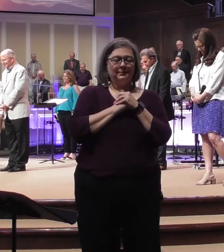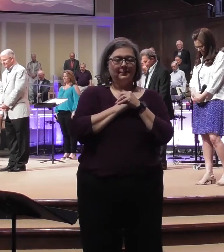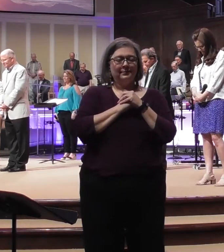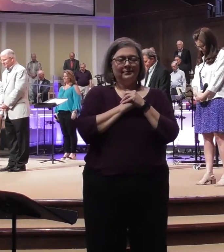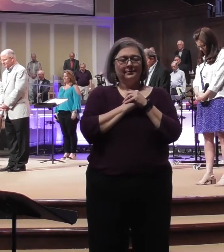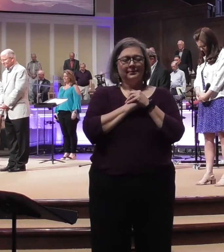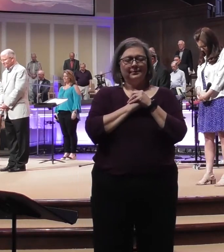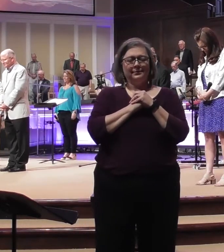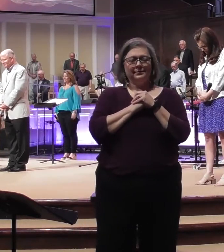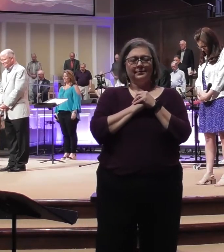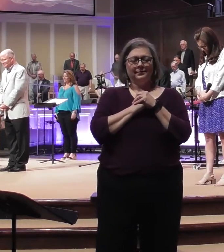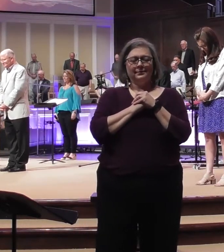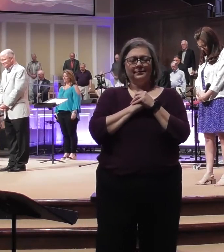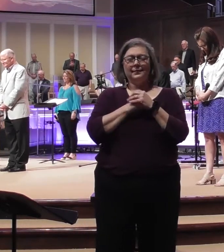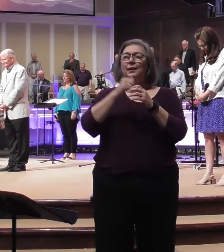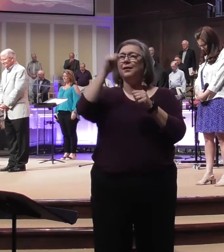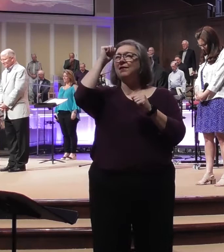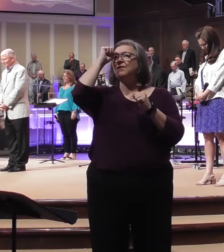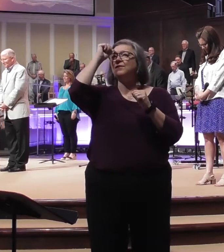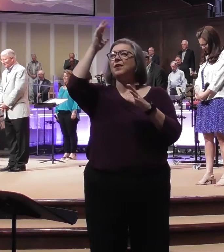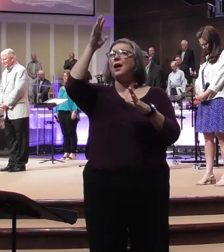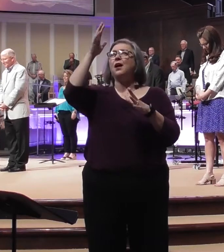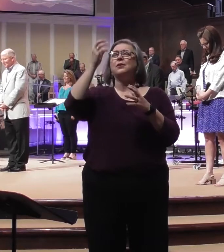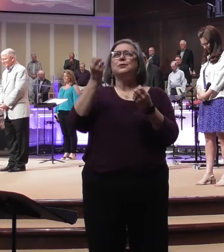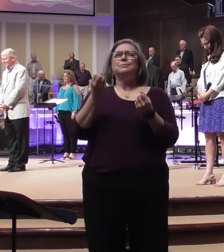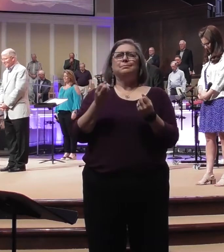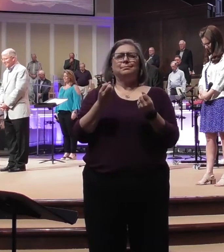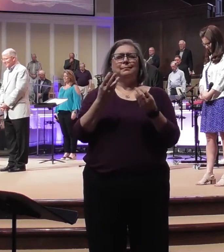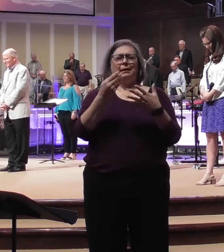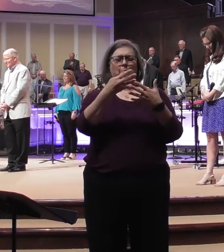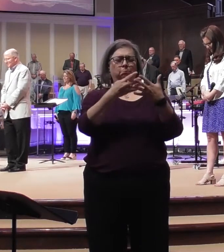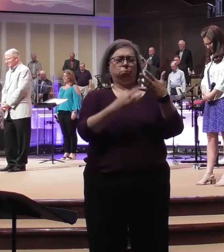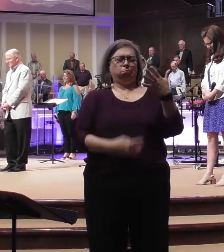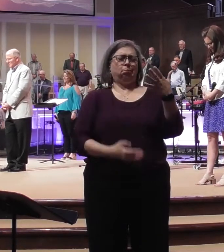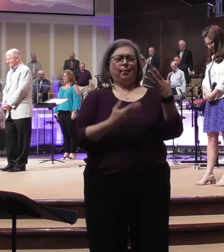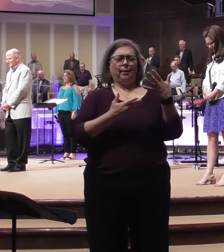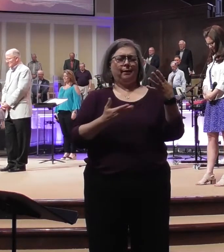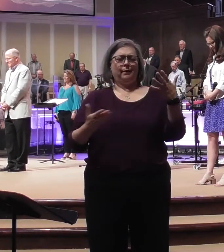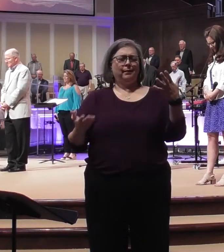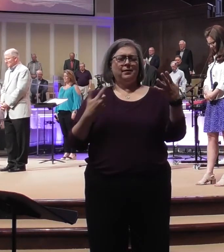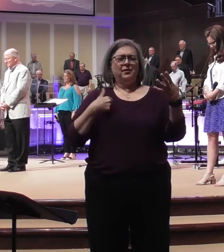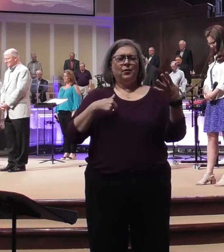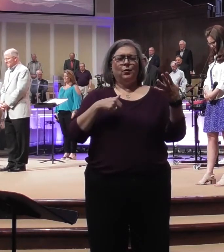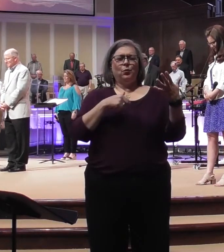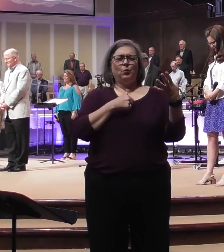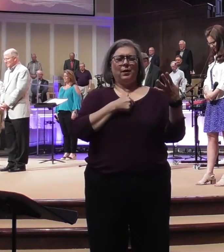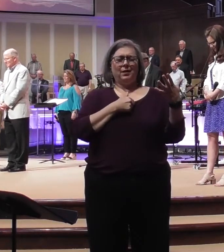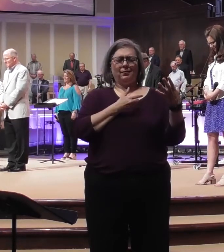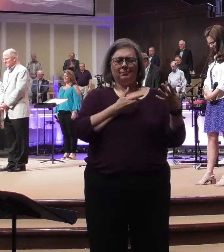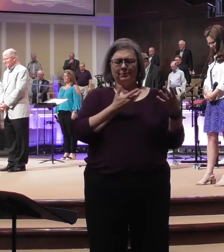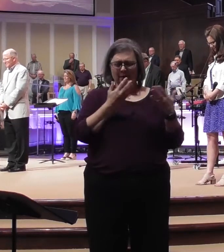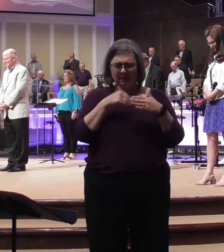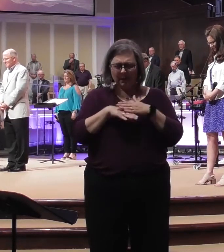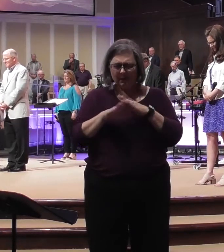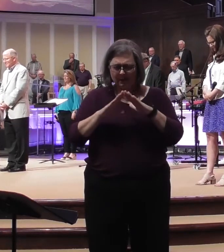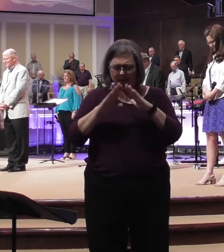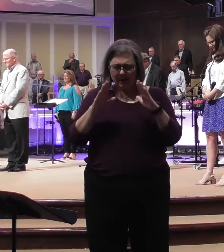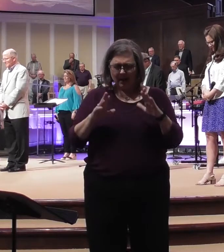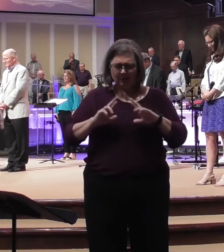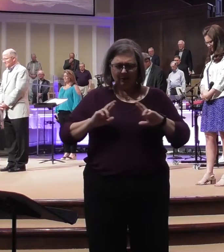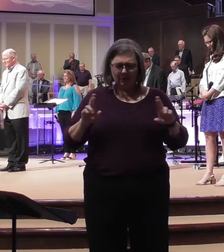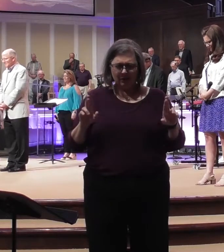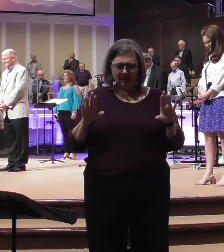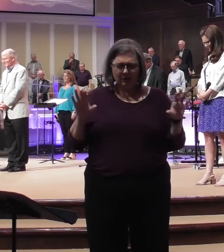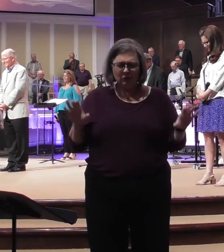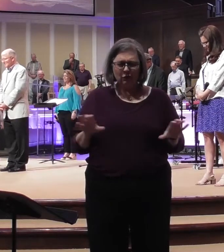Father, there's so many things that we come into your house prepared to do when we